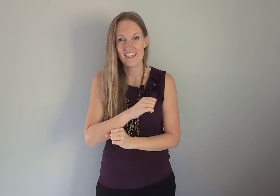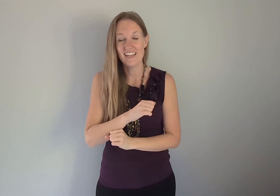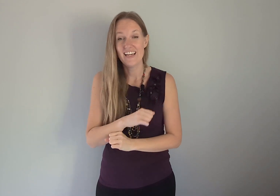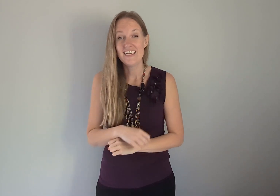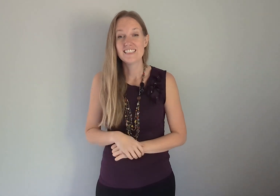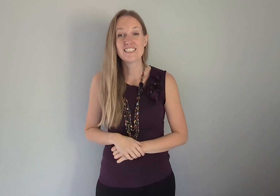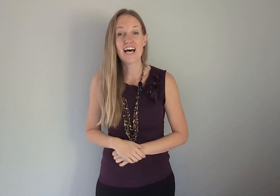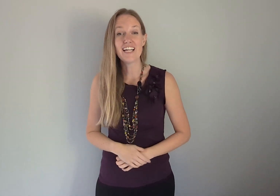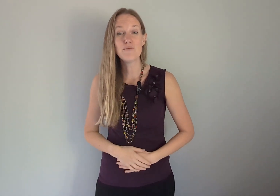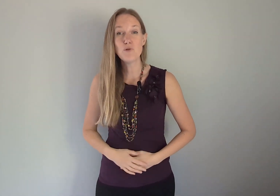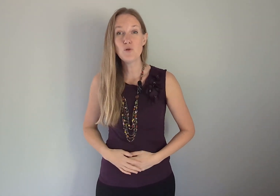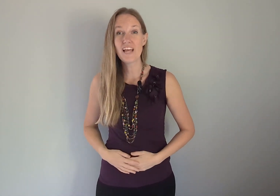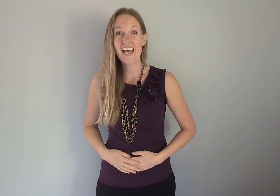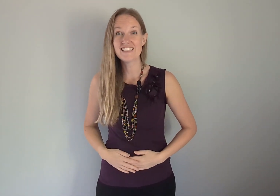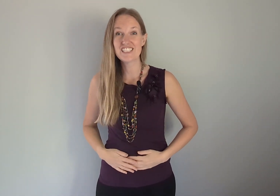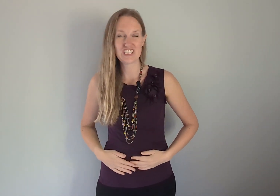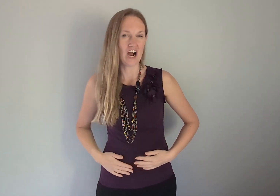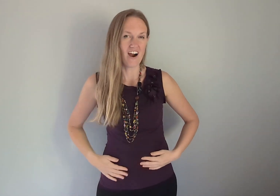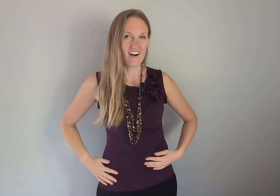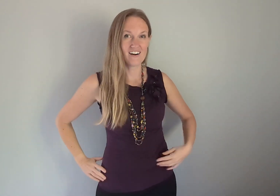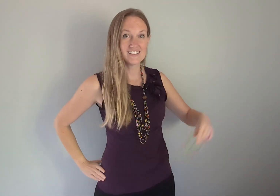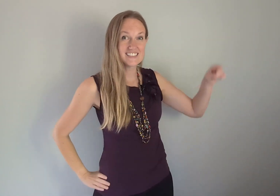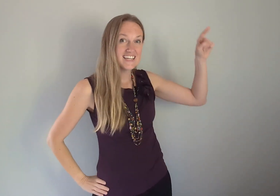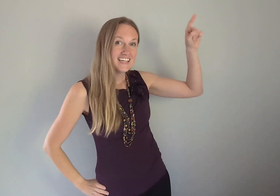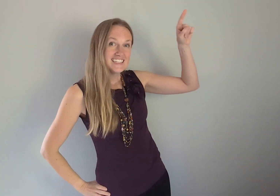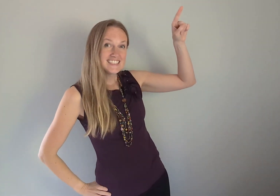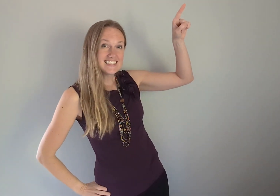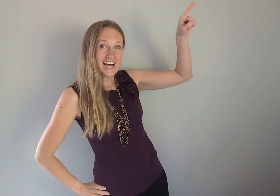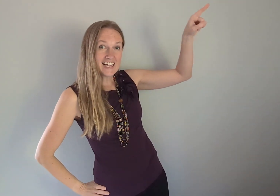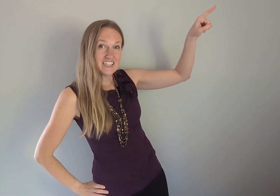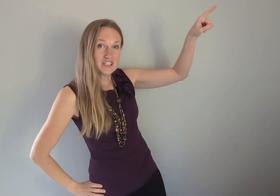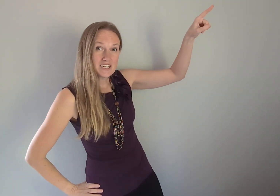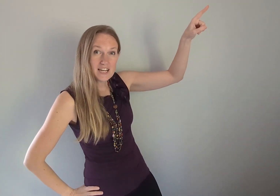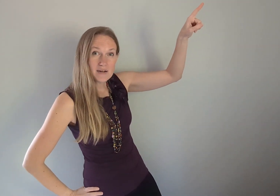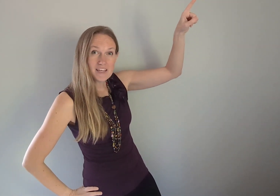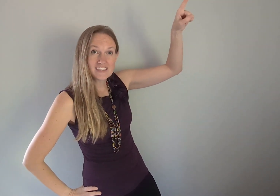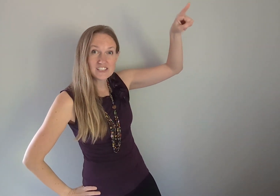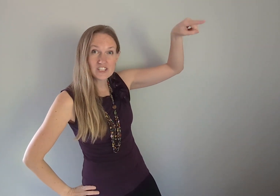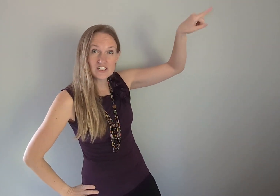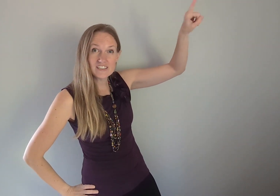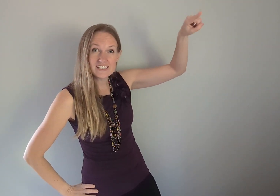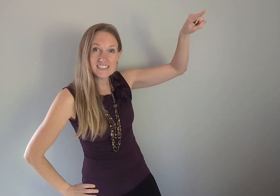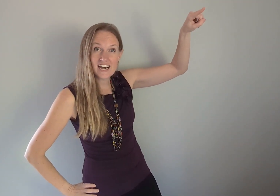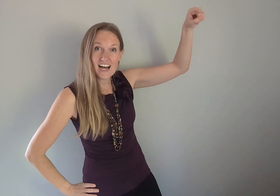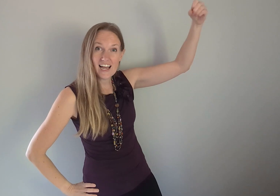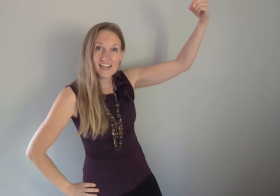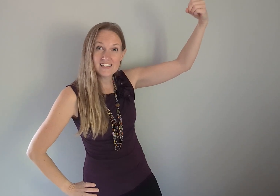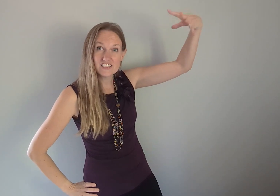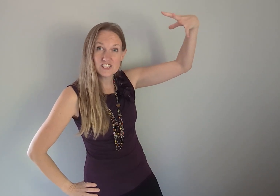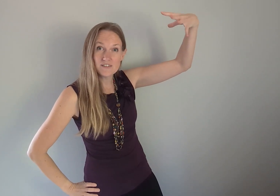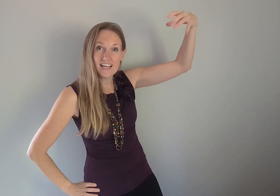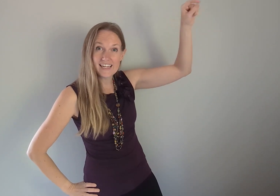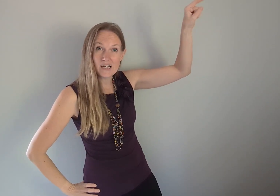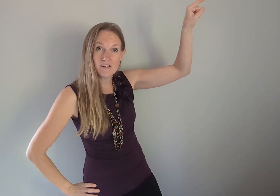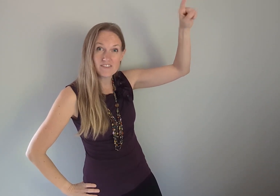Okay. Sun, moon, and stars. Sun, you're going to kind of make a circle in the sky and then show light coming from